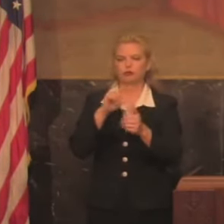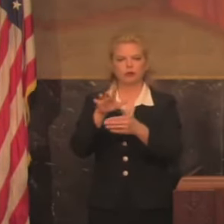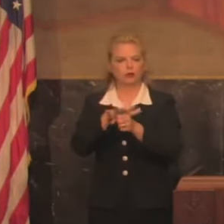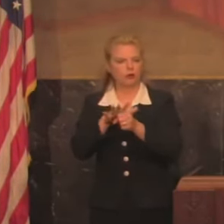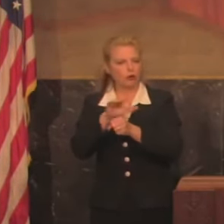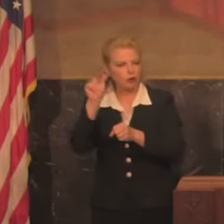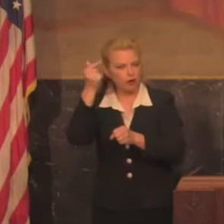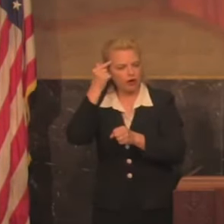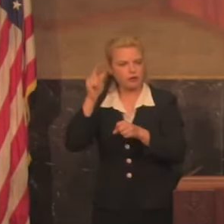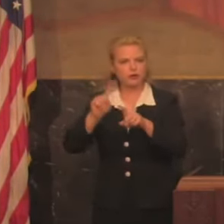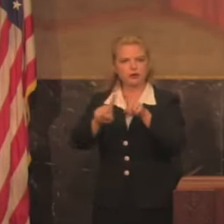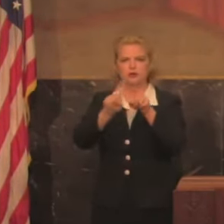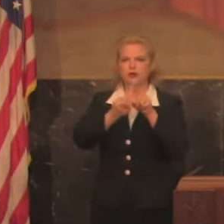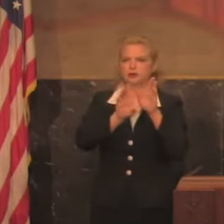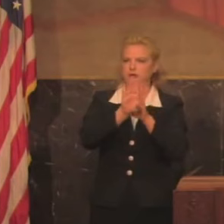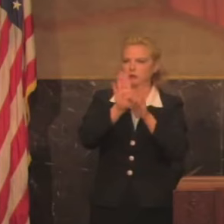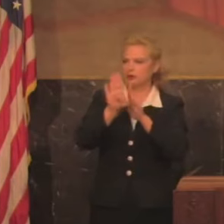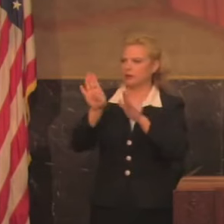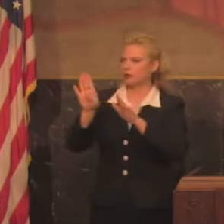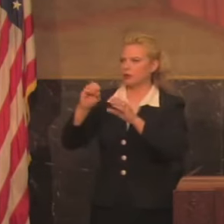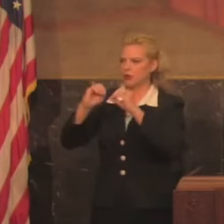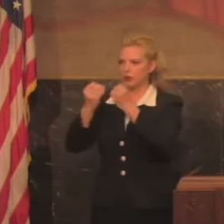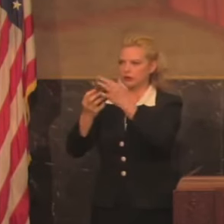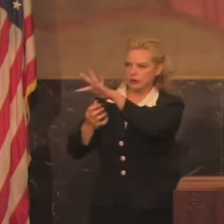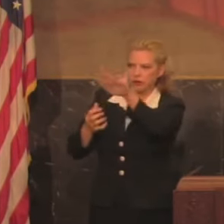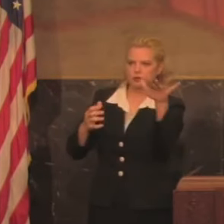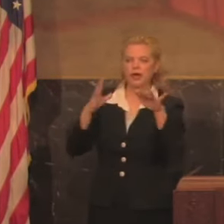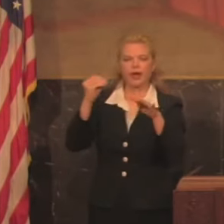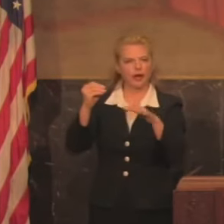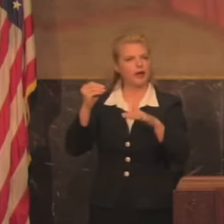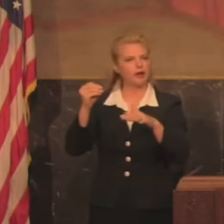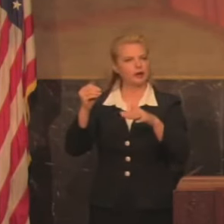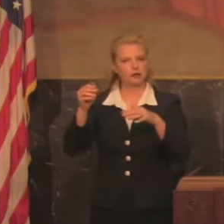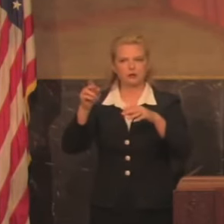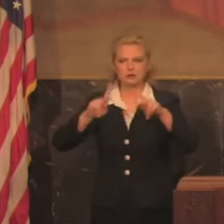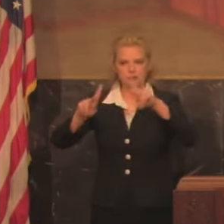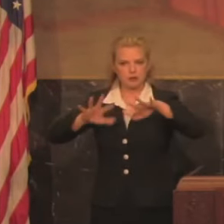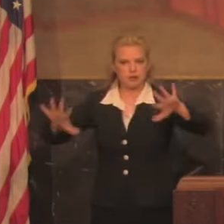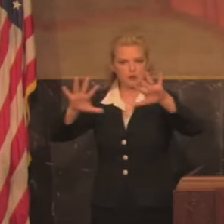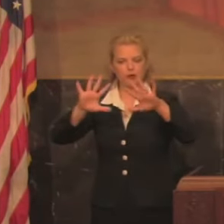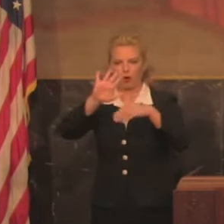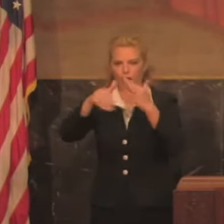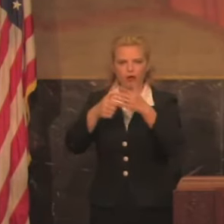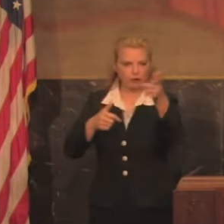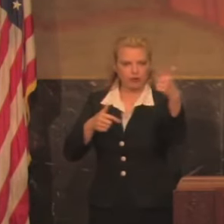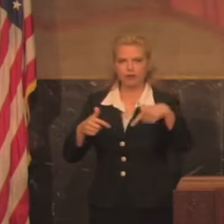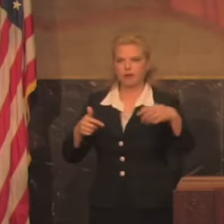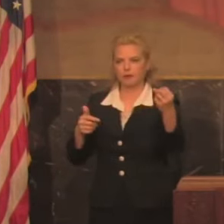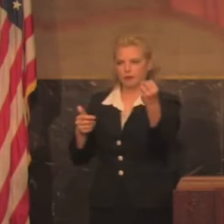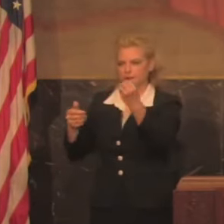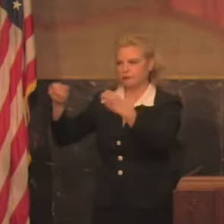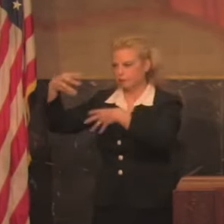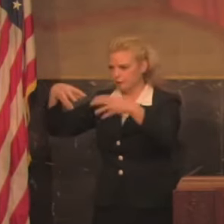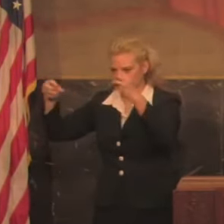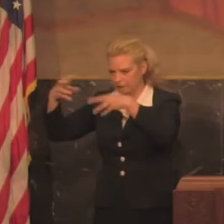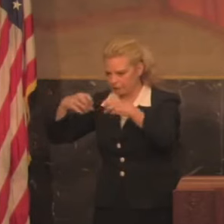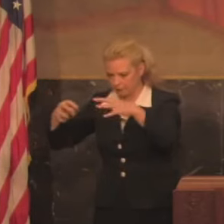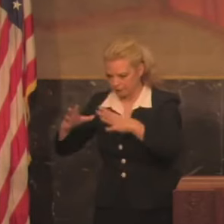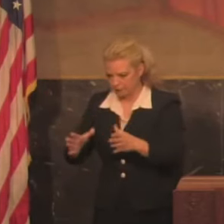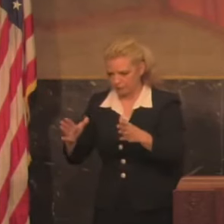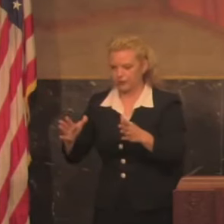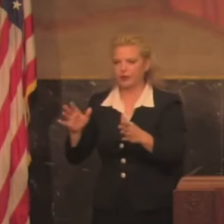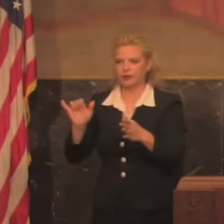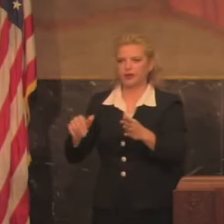development organizations, and the public, all providing input into those projects that constitute the highway priority